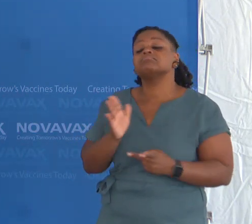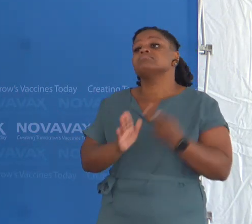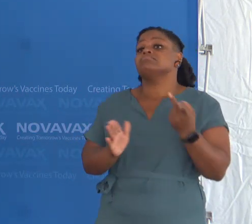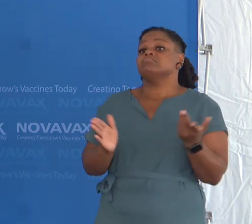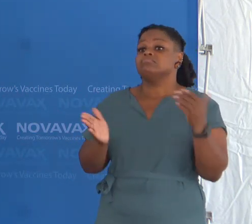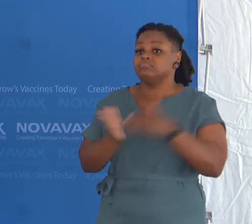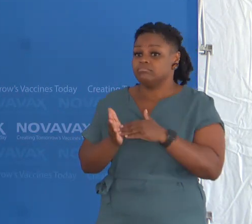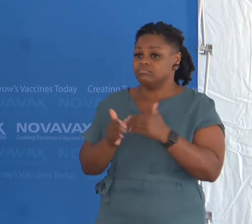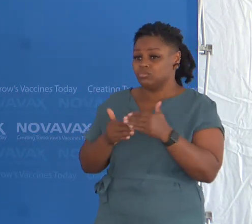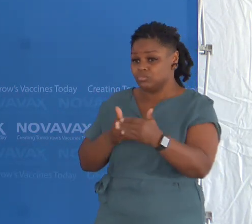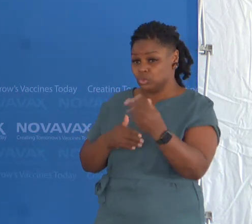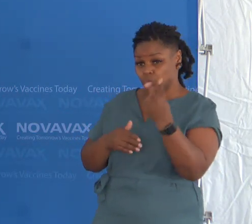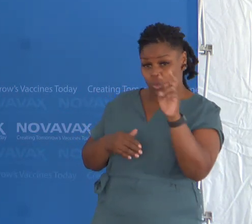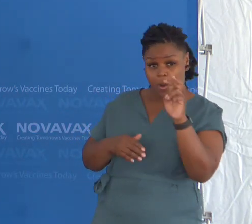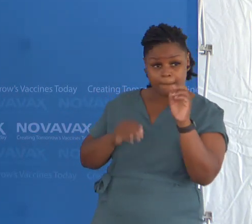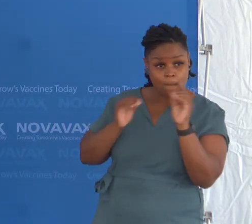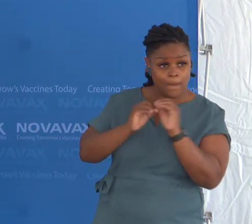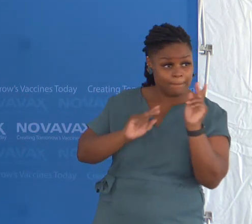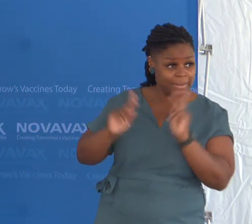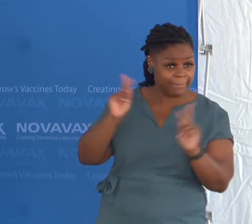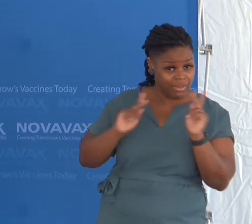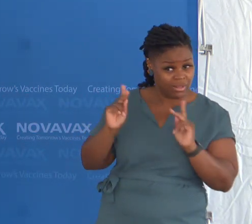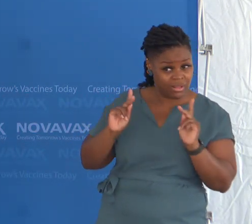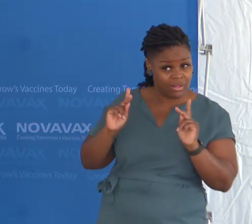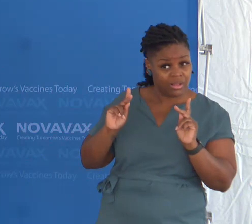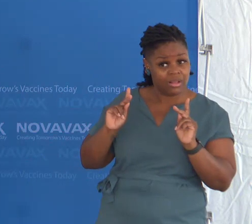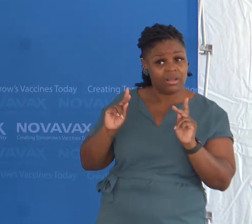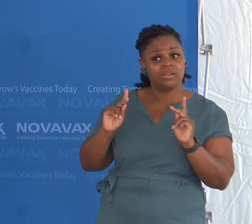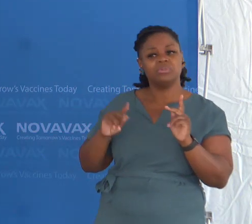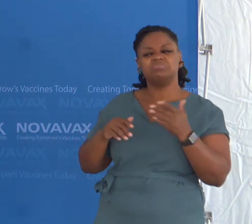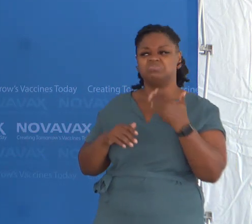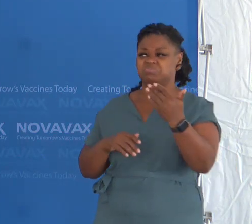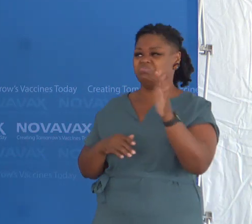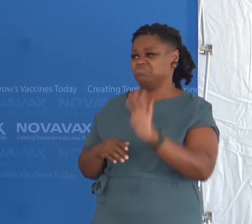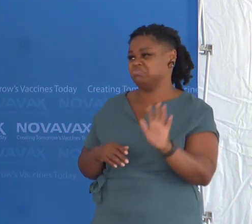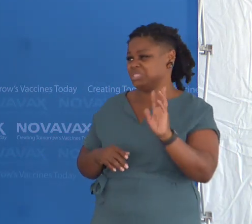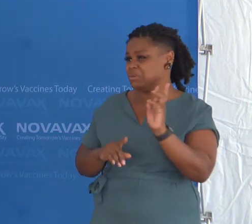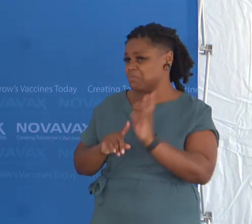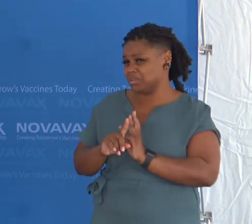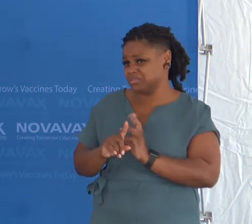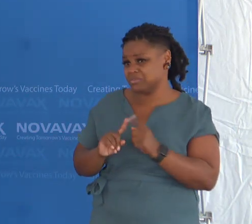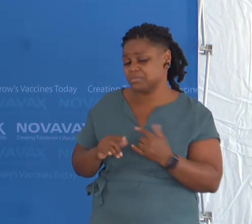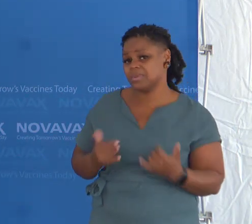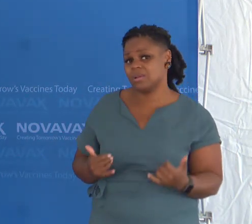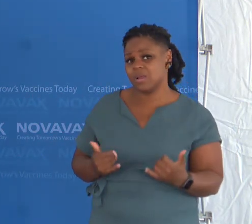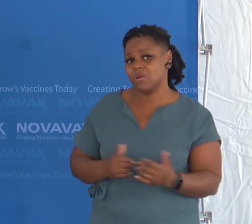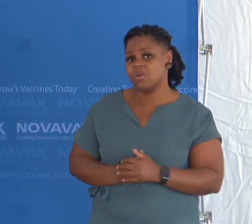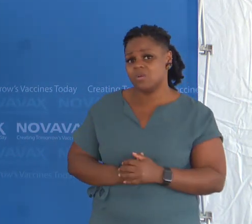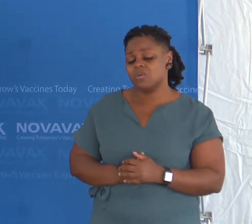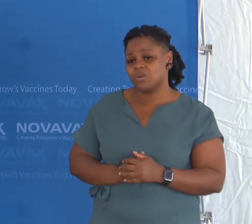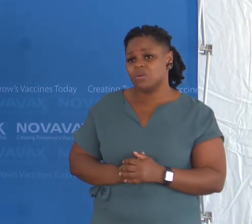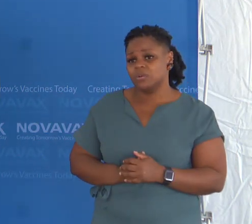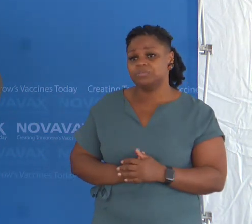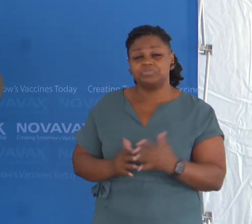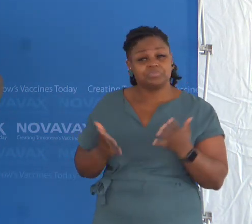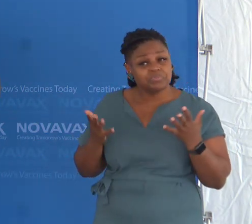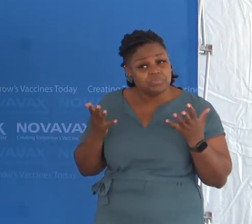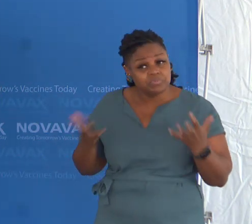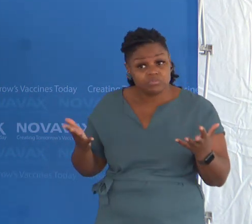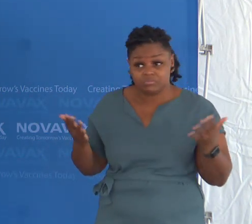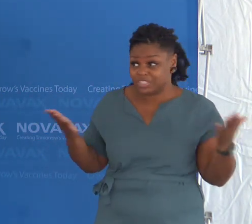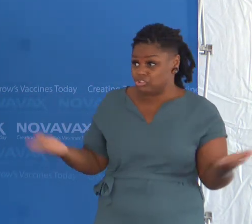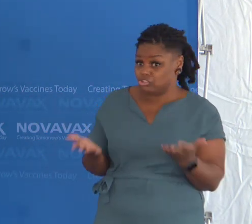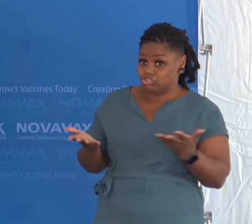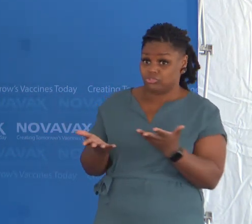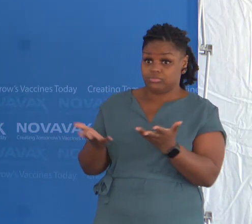200 and some odd people in the coming 6 months. And so just in the U.S., that'll bring